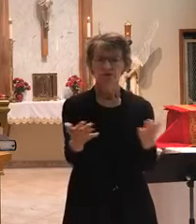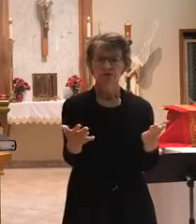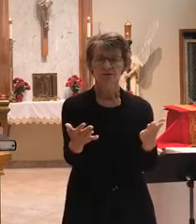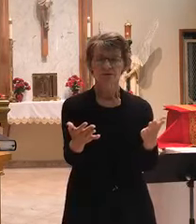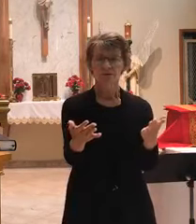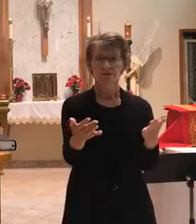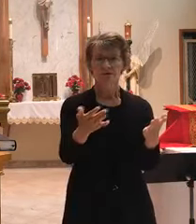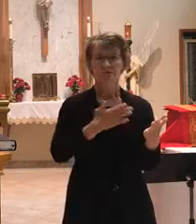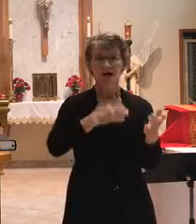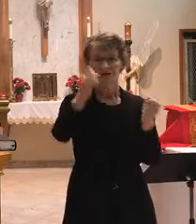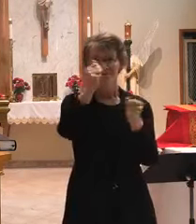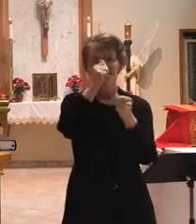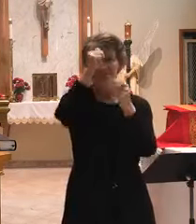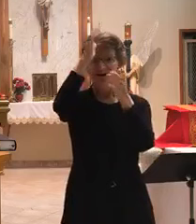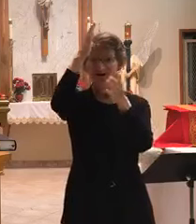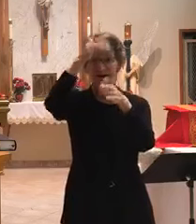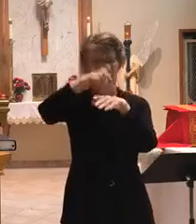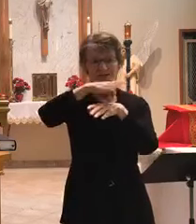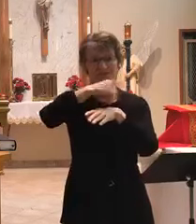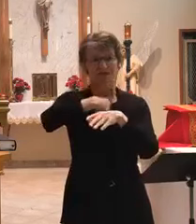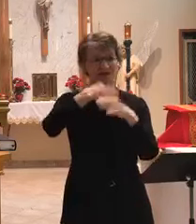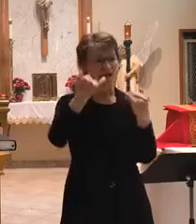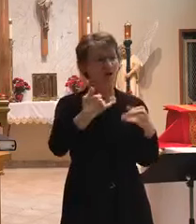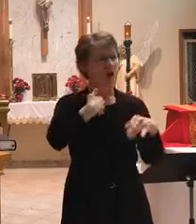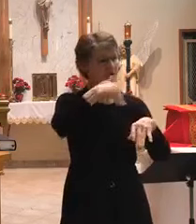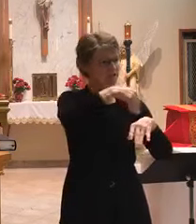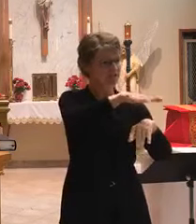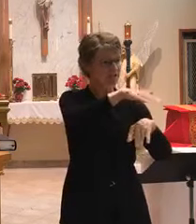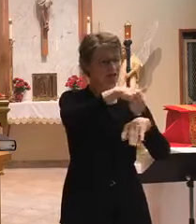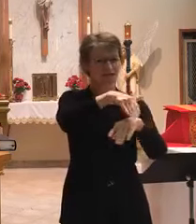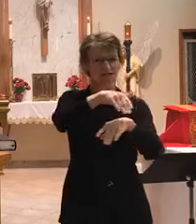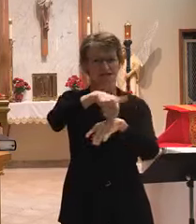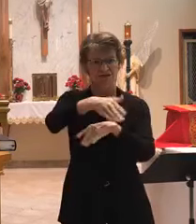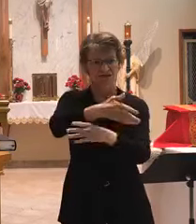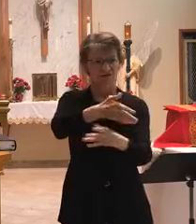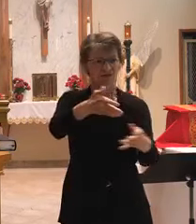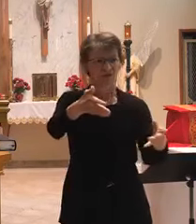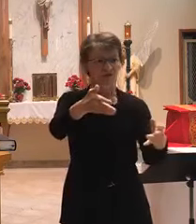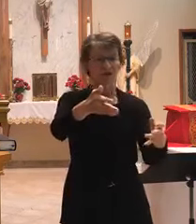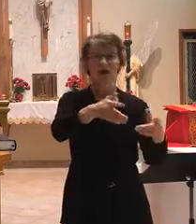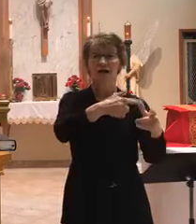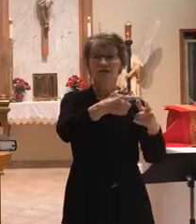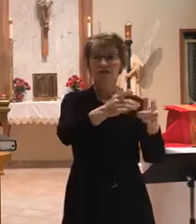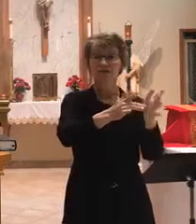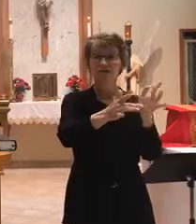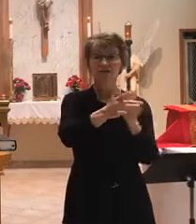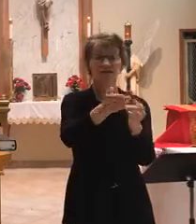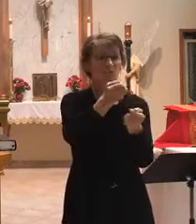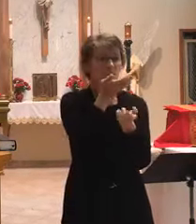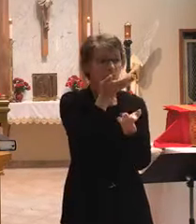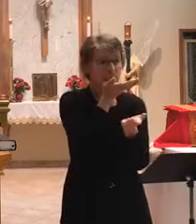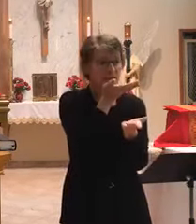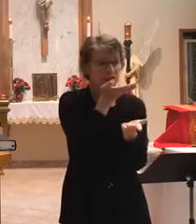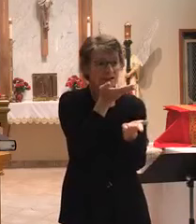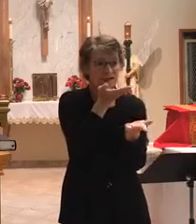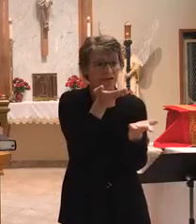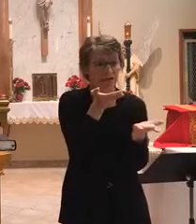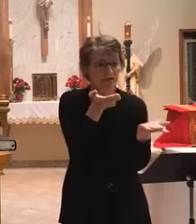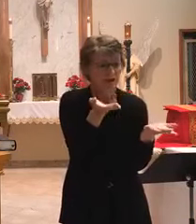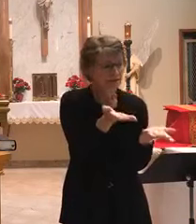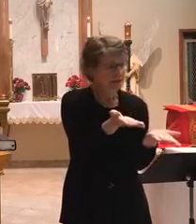Father has sent me, so I send you." And when he had said this, He breathed on them and said to